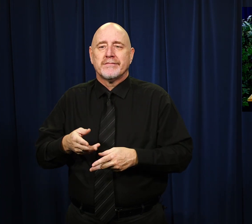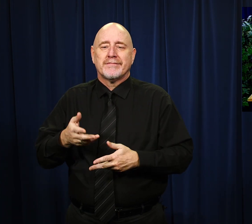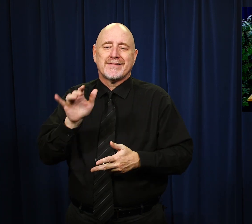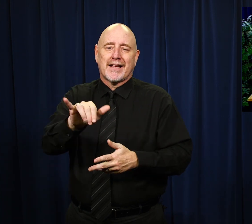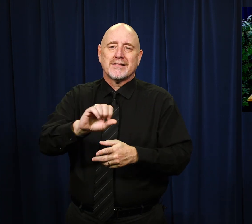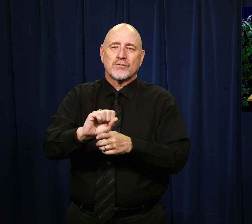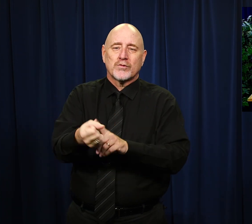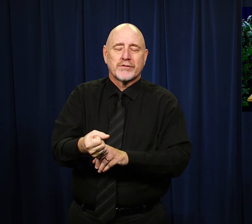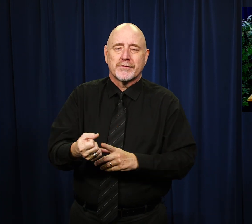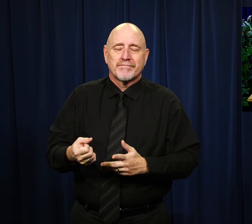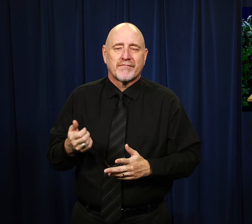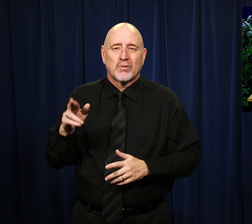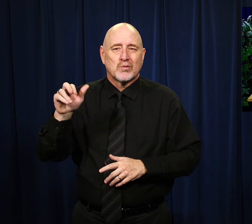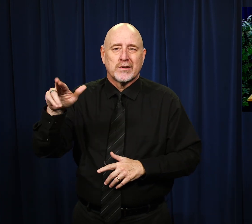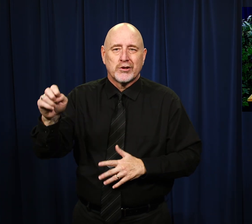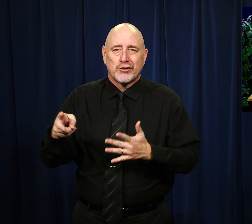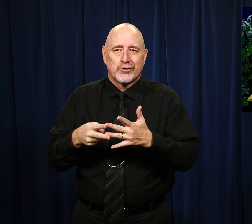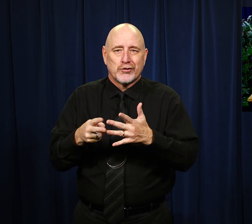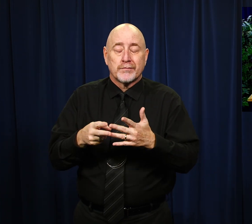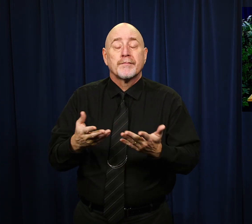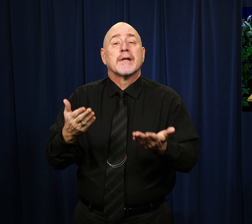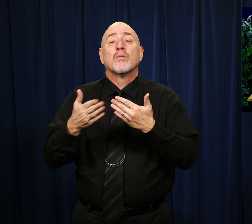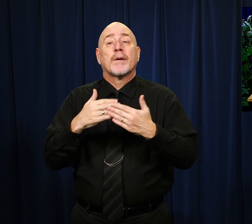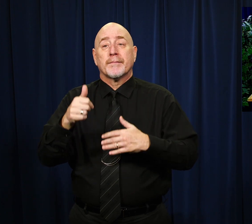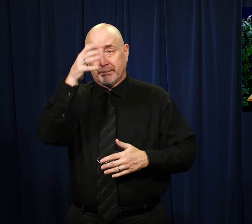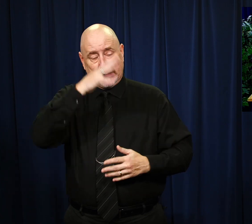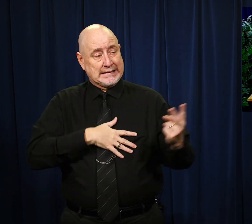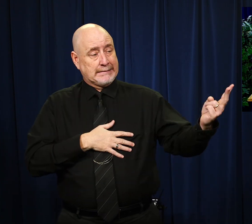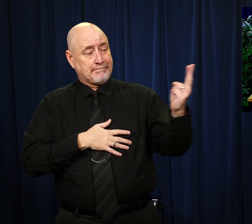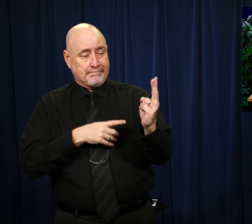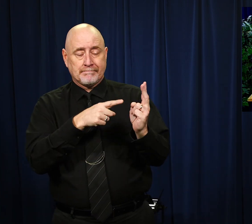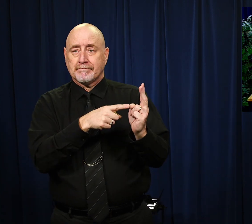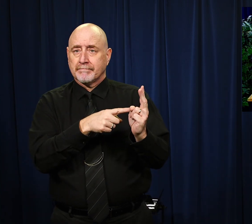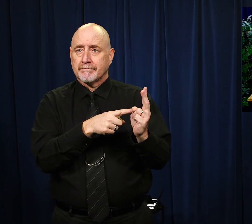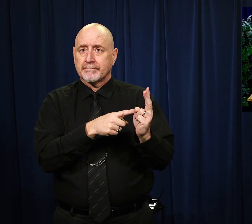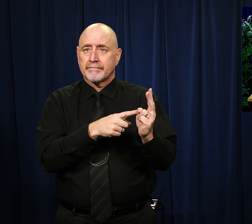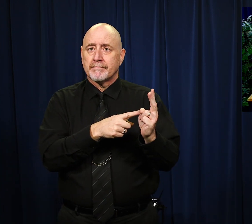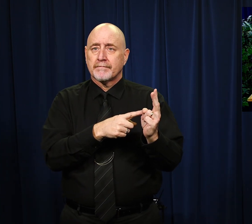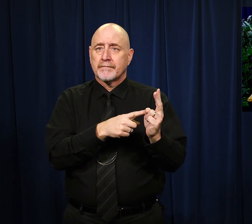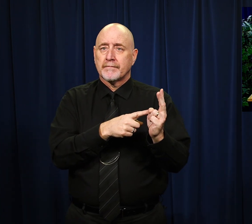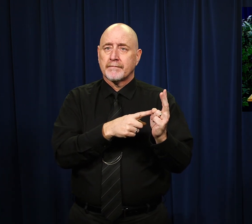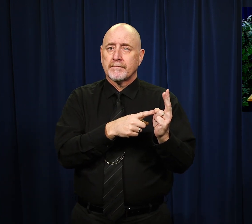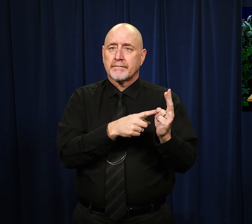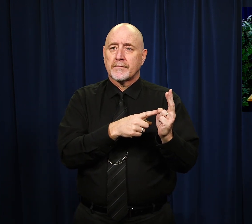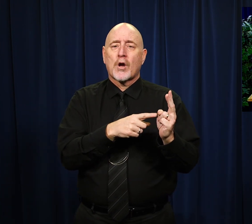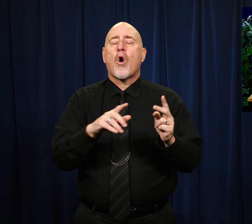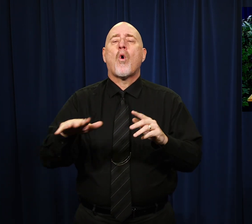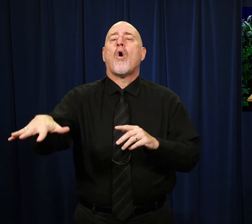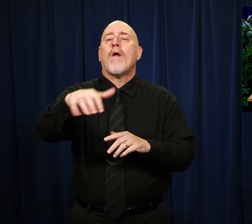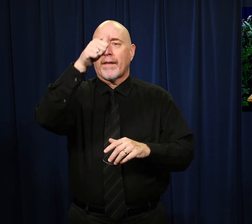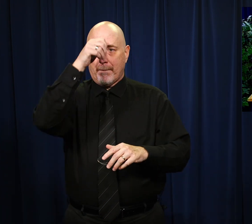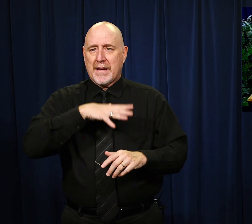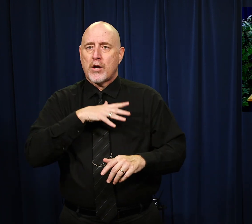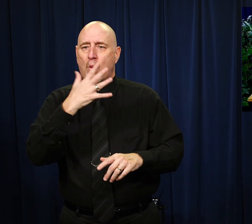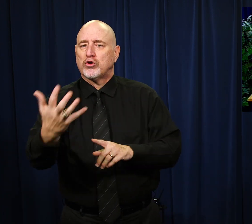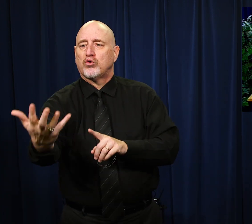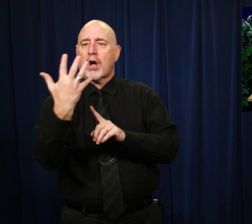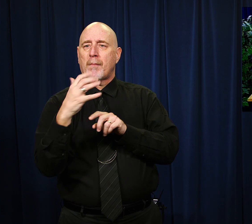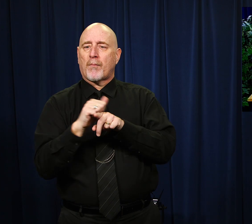it. Well, these men come and they're wanting to practice their wickedness on these 2